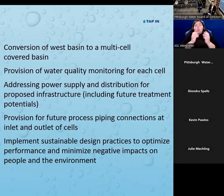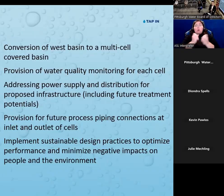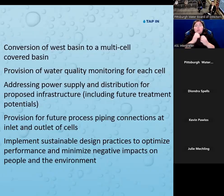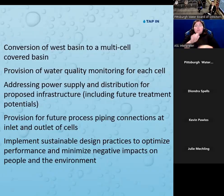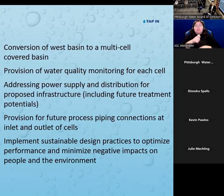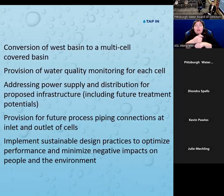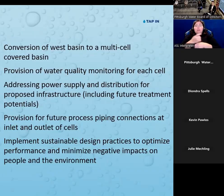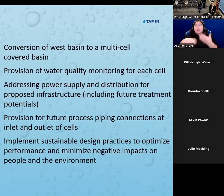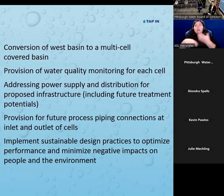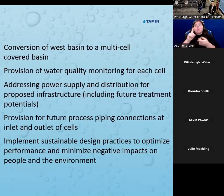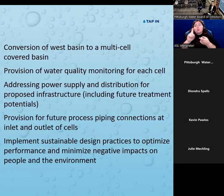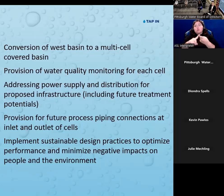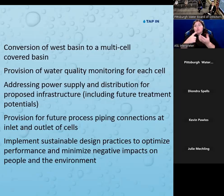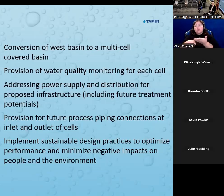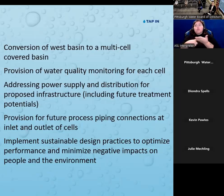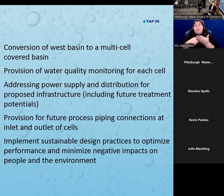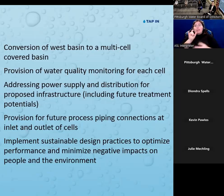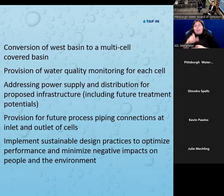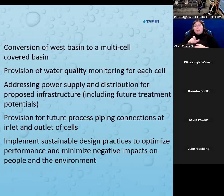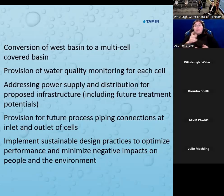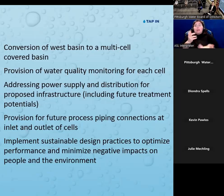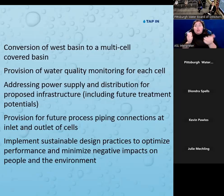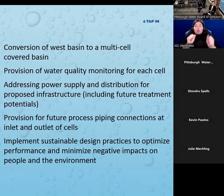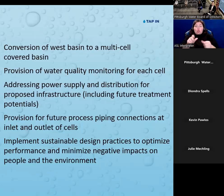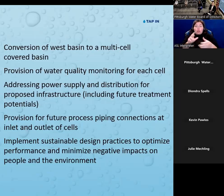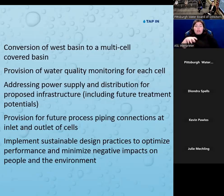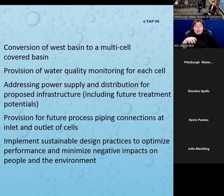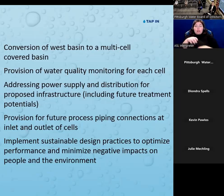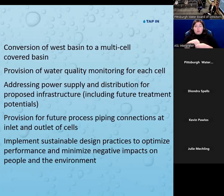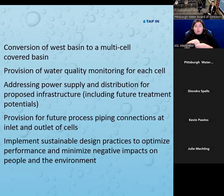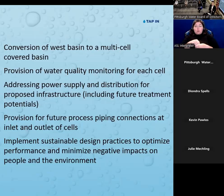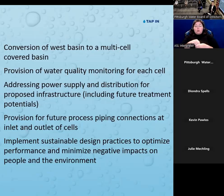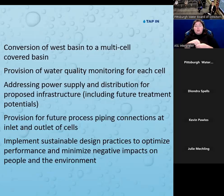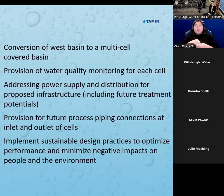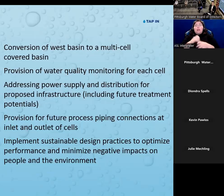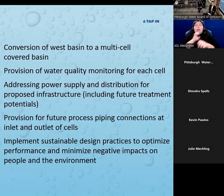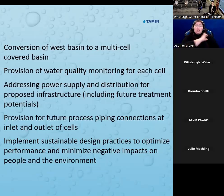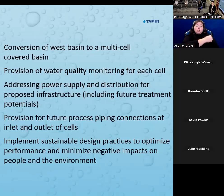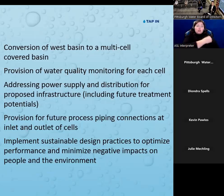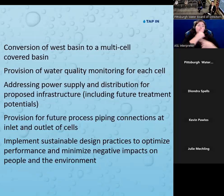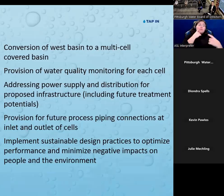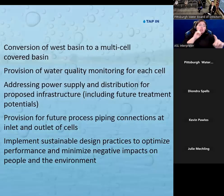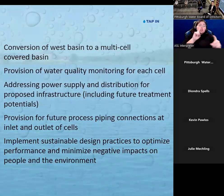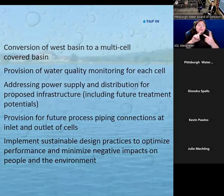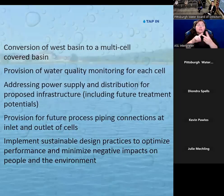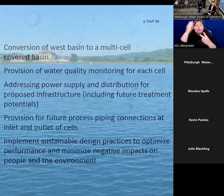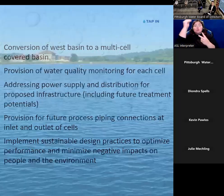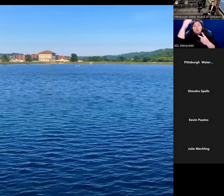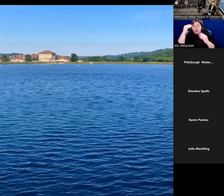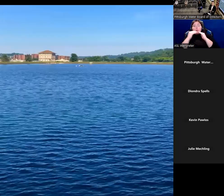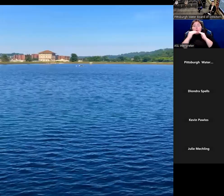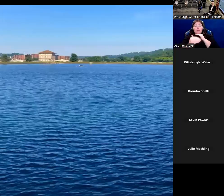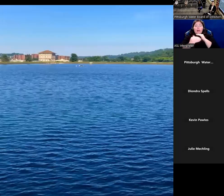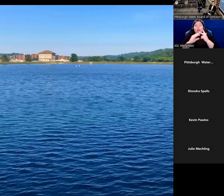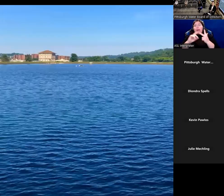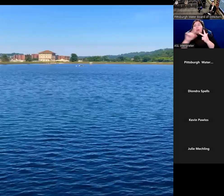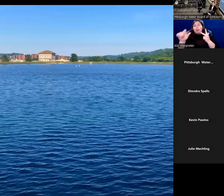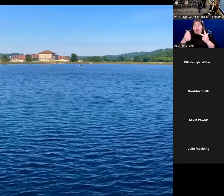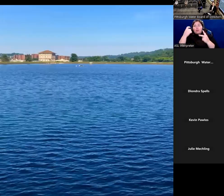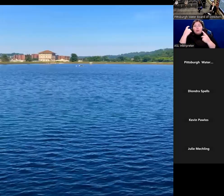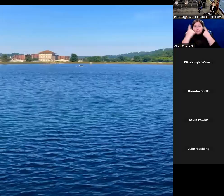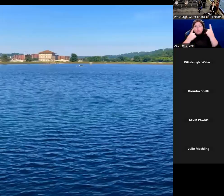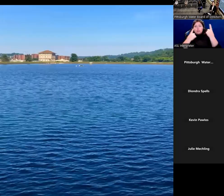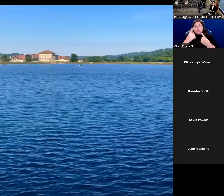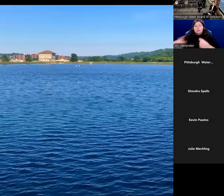that, which could include energy efficiency, solar panels, and other considerations. So this